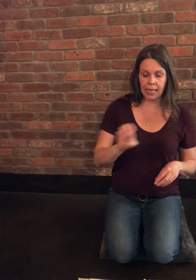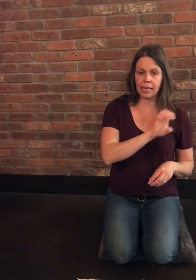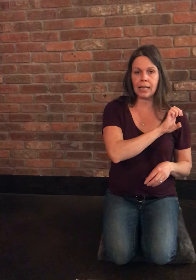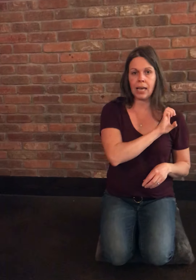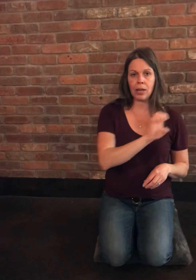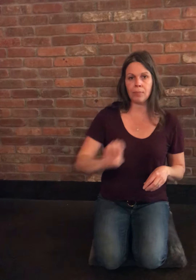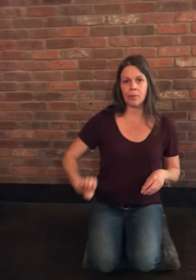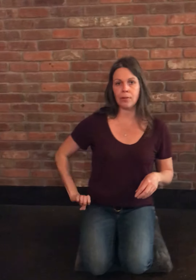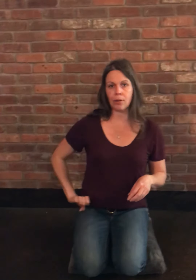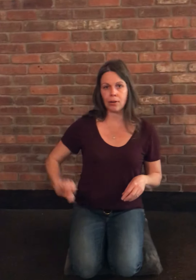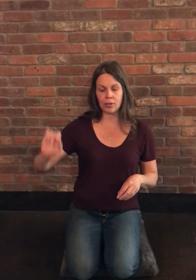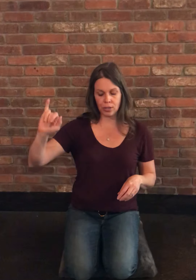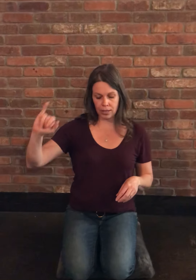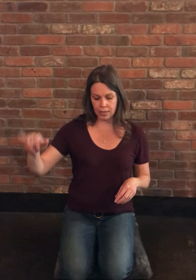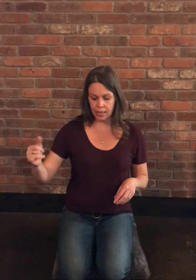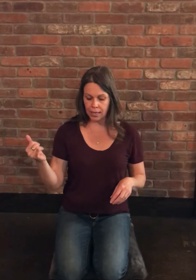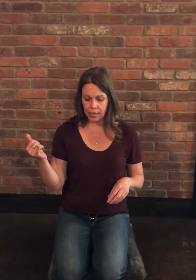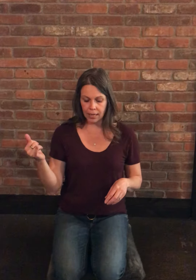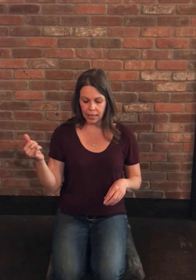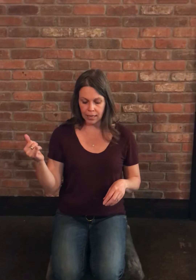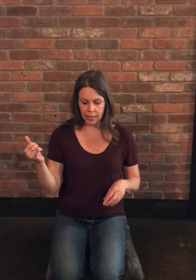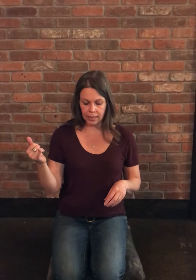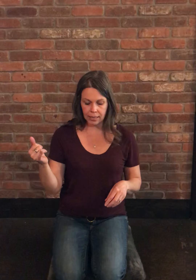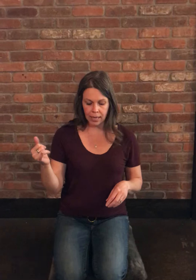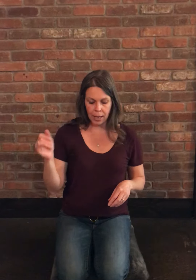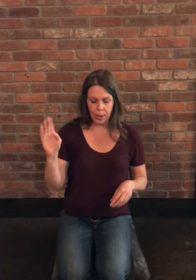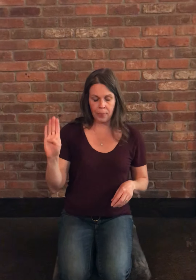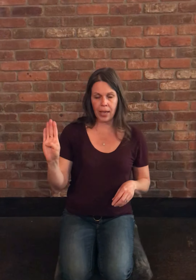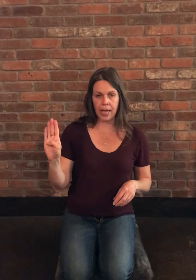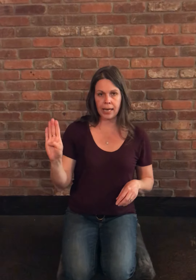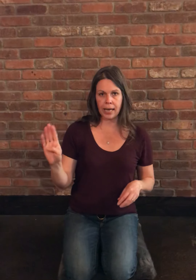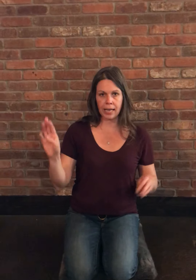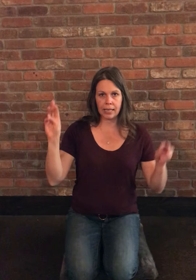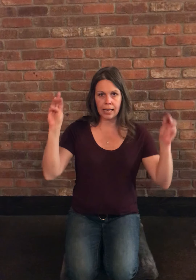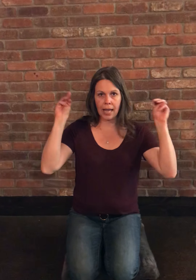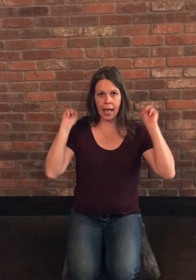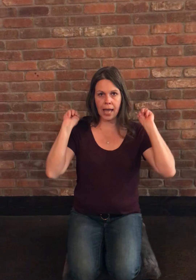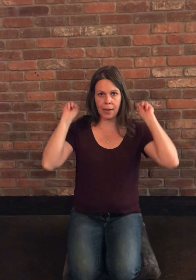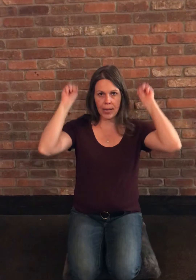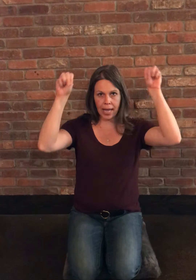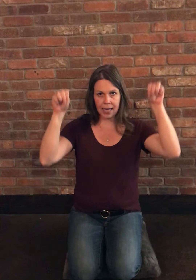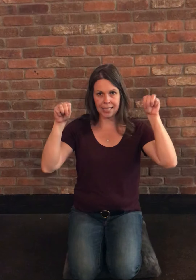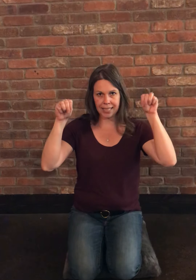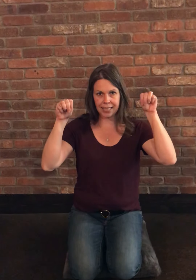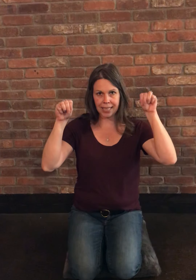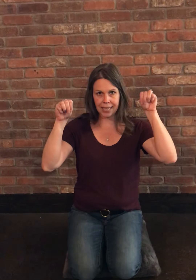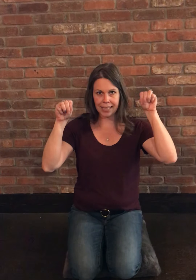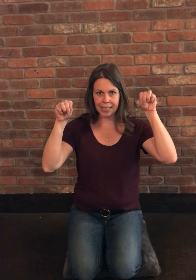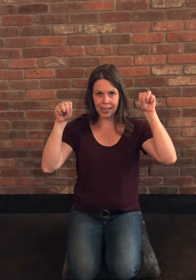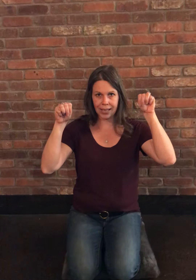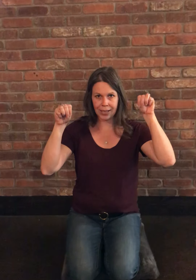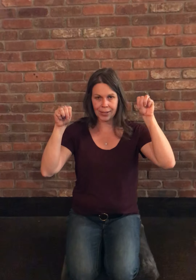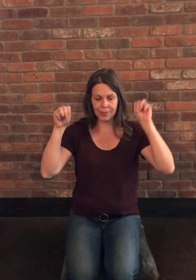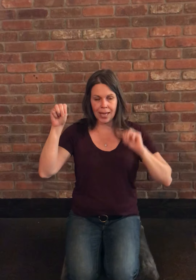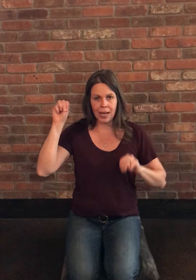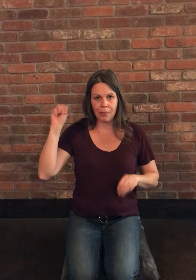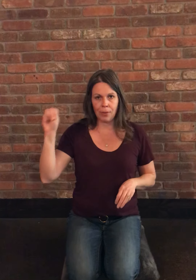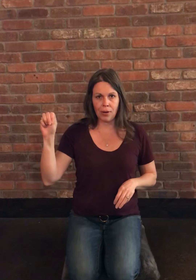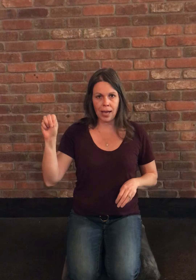Byzantine Emperor Justinian, Benedict and monasticism,